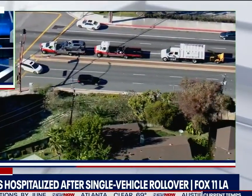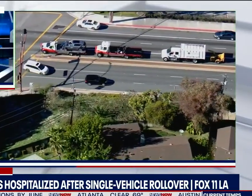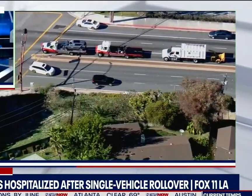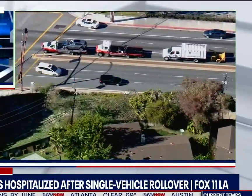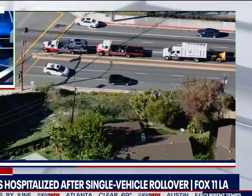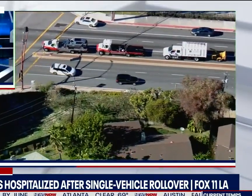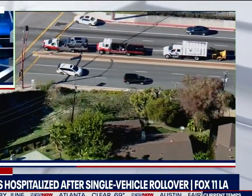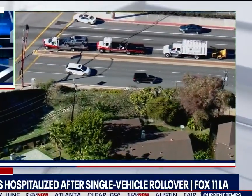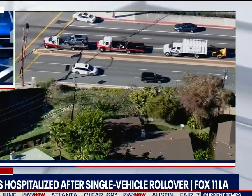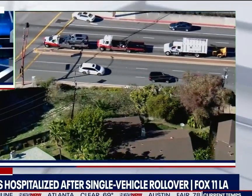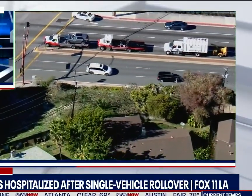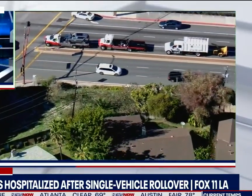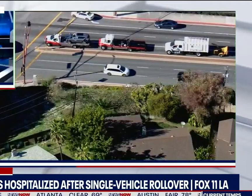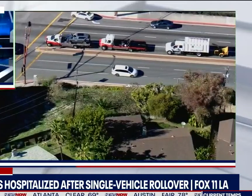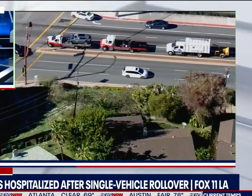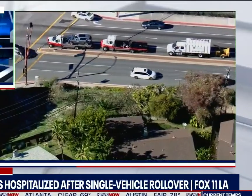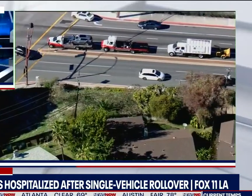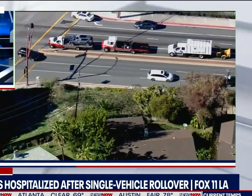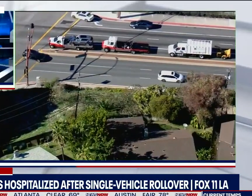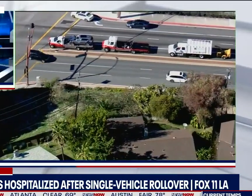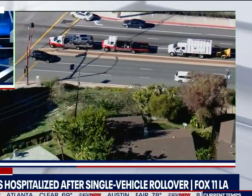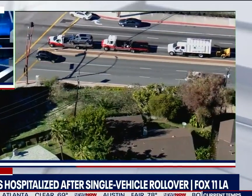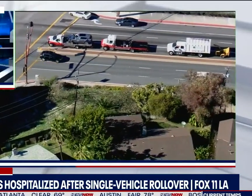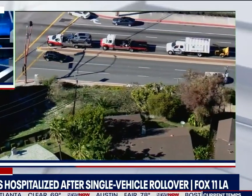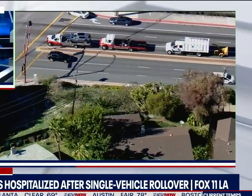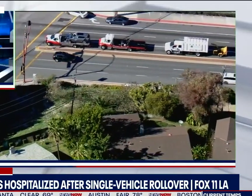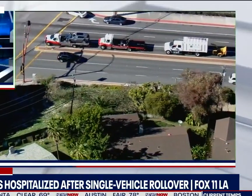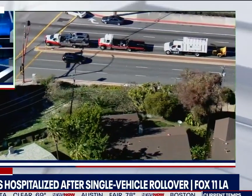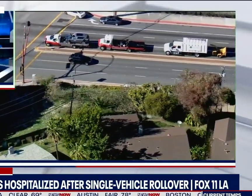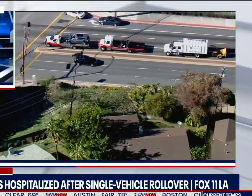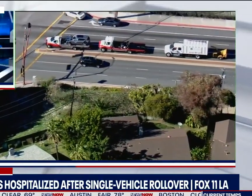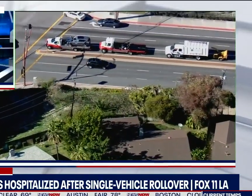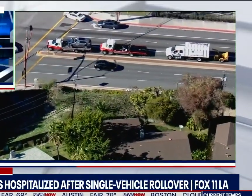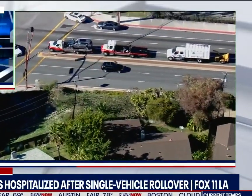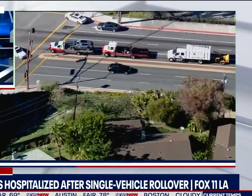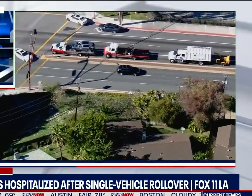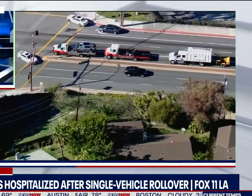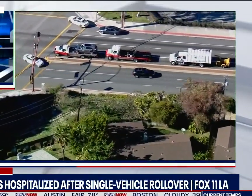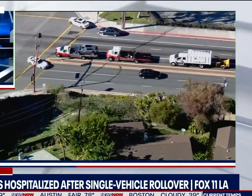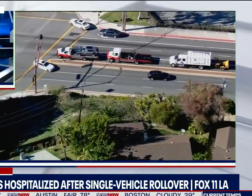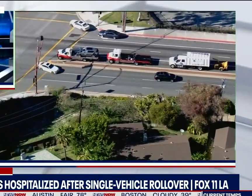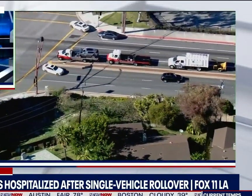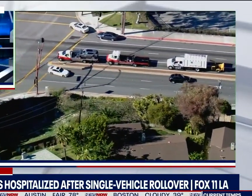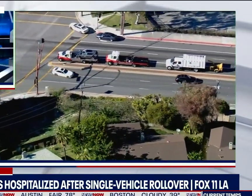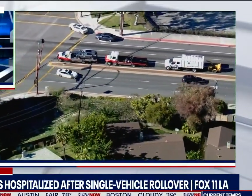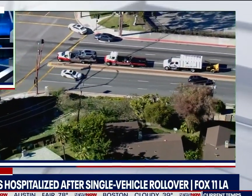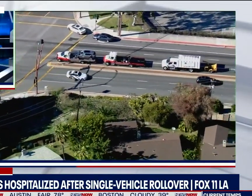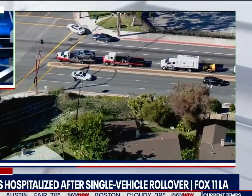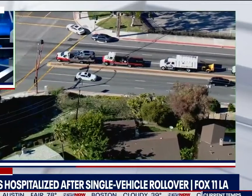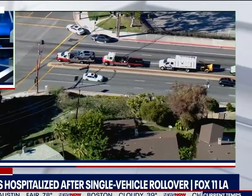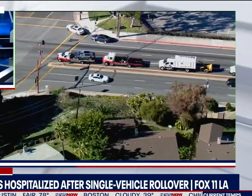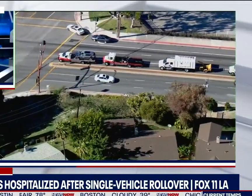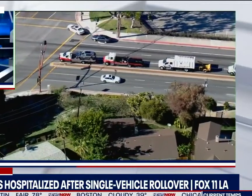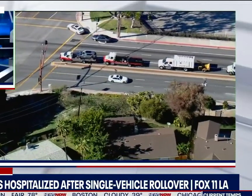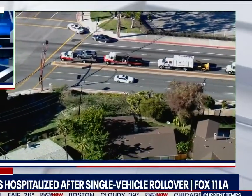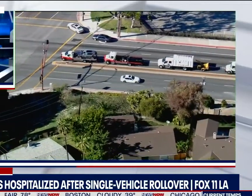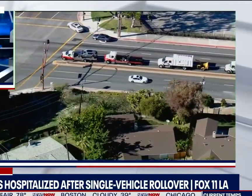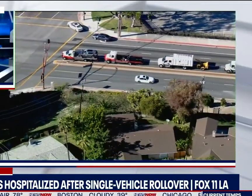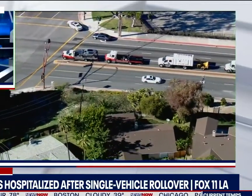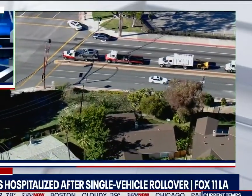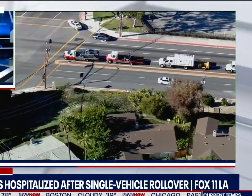So, it's a remarkable story, a strange eerie parallel perhaps. Uh Hogan's lucky to be alive. The last minute he turned away from a